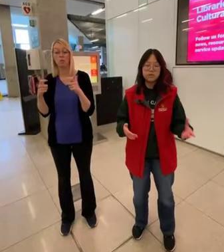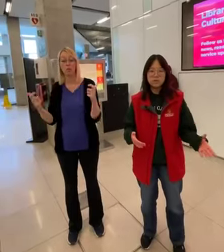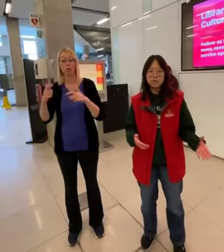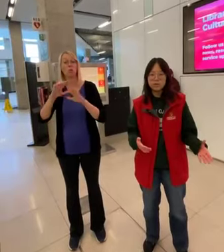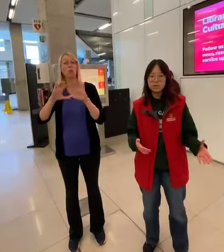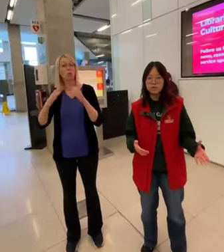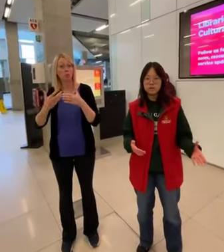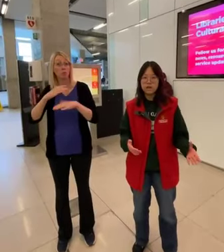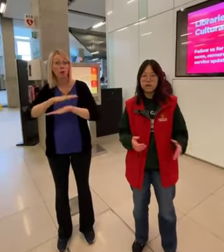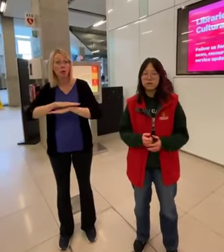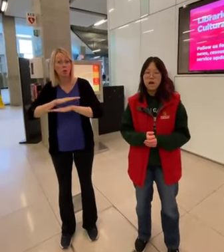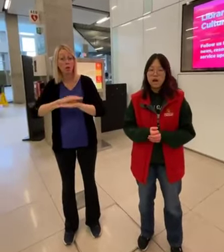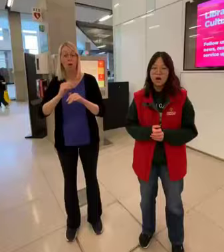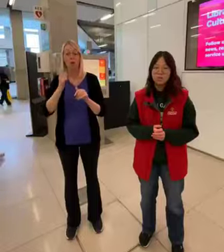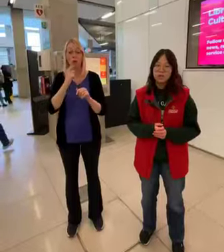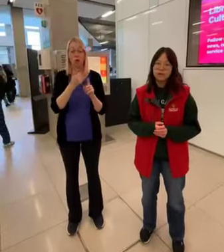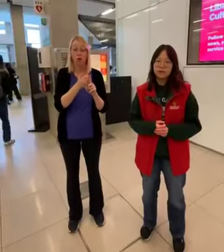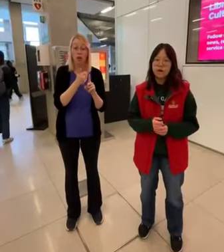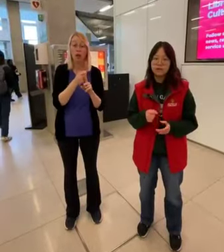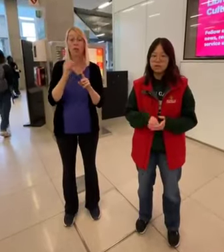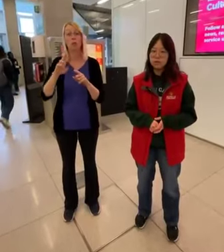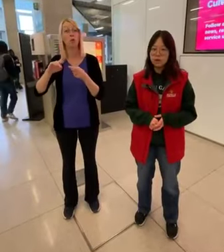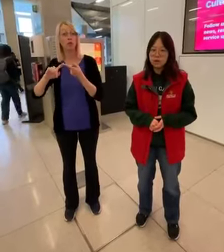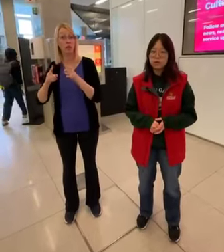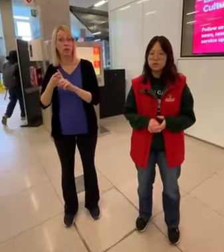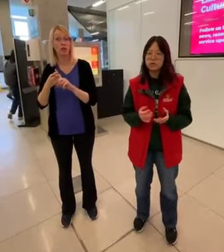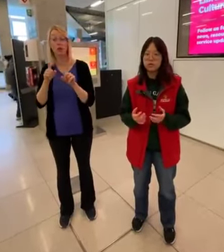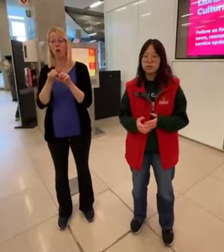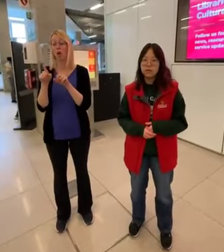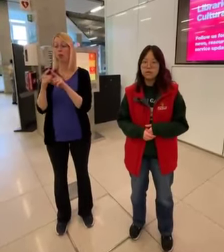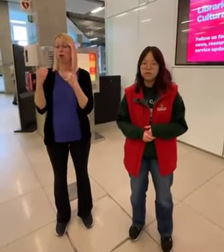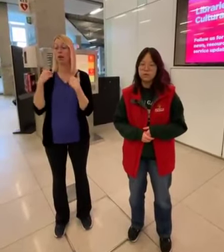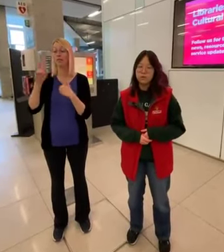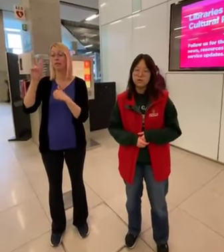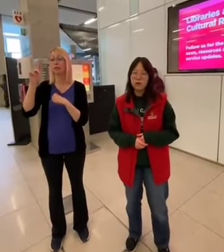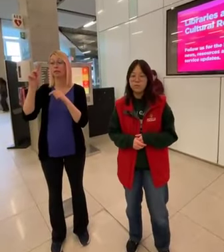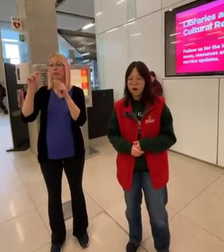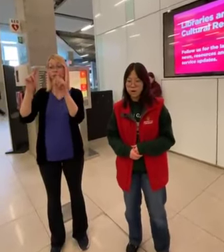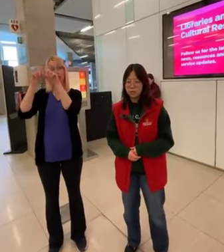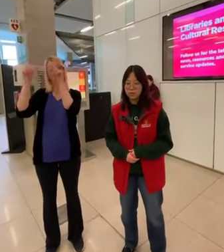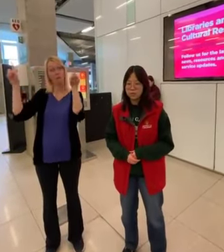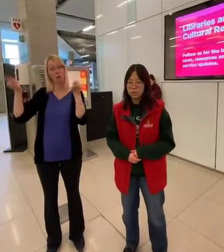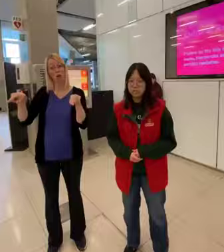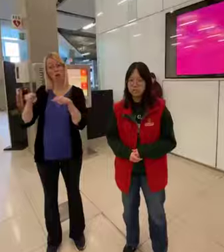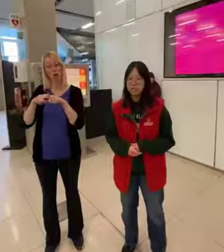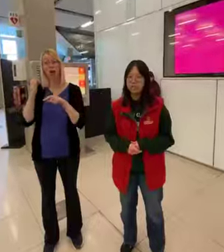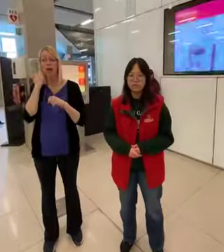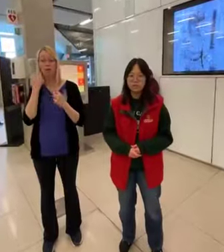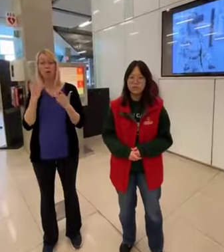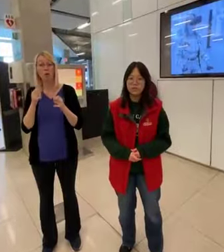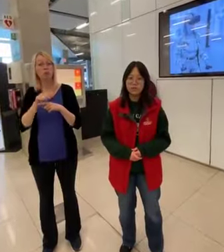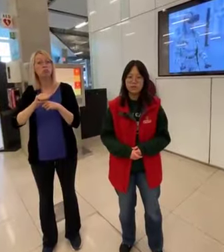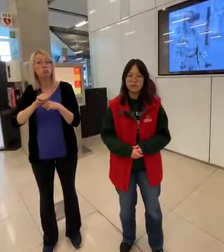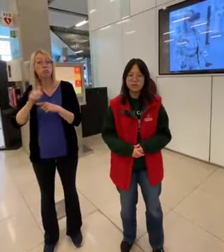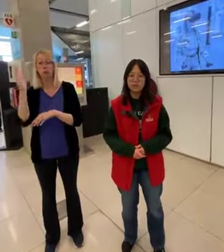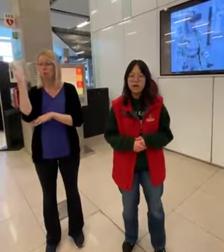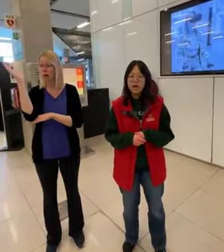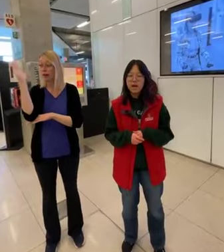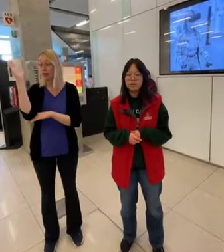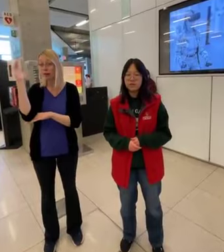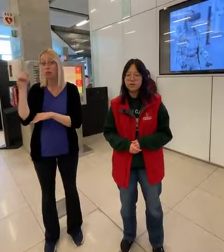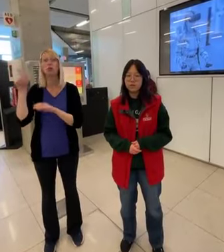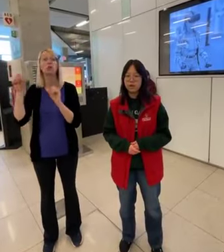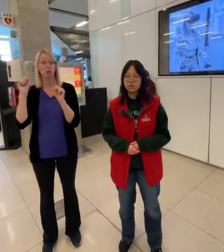by yourself or with a bunch of your friends. And they also have TV monitors, so for example, if you want to do a mock presentation, they're a really great space to do